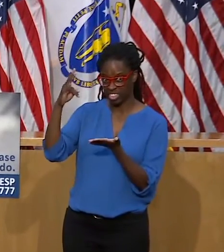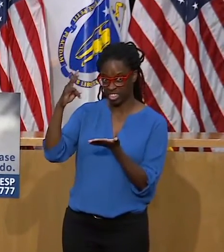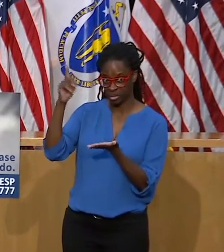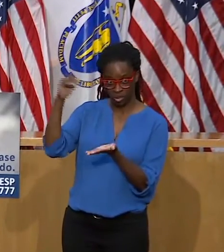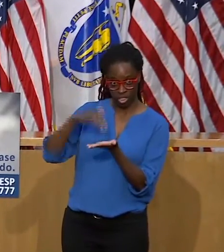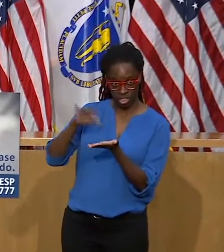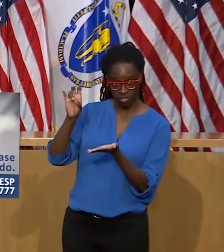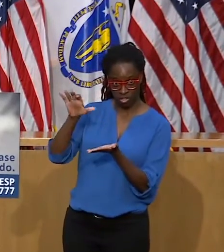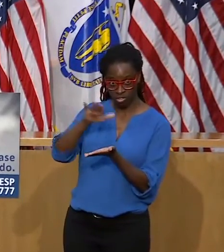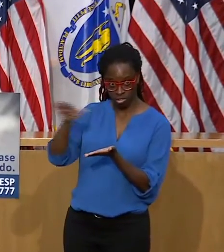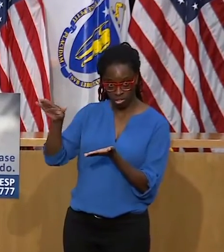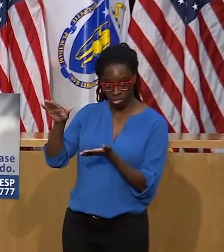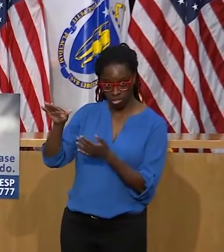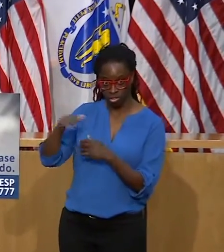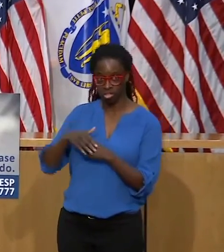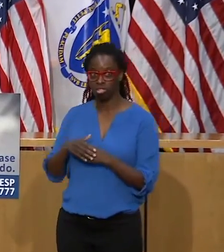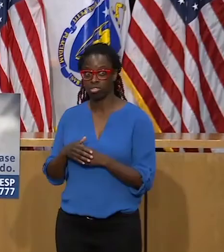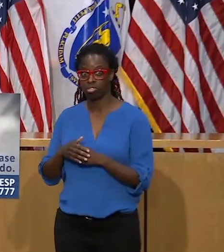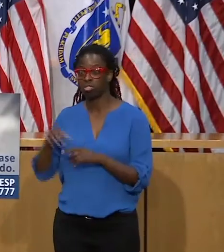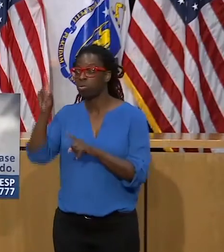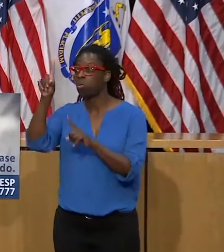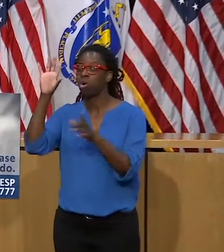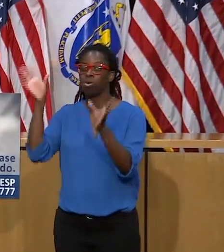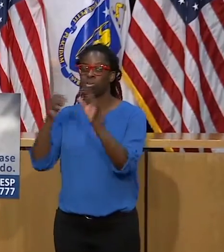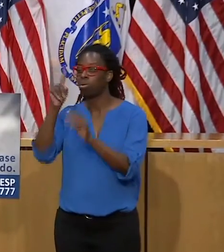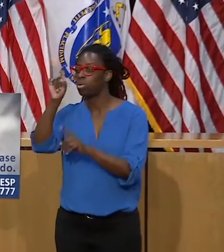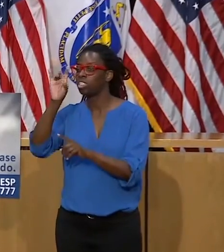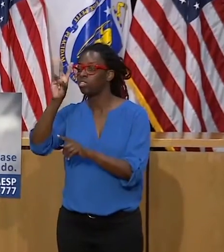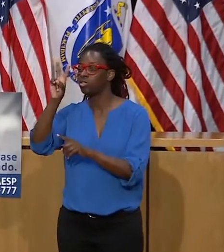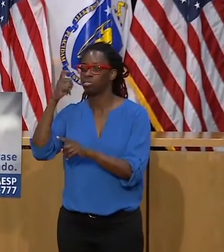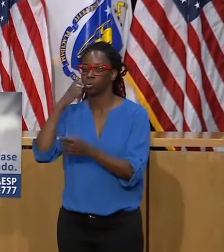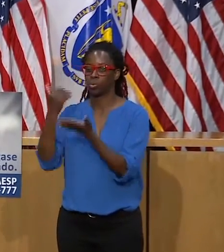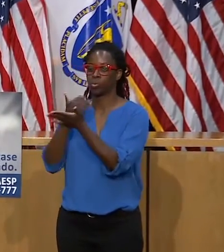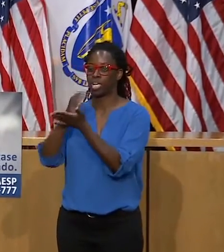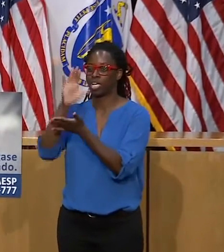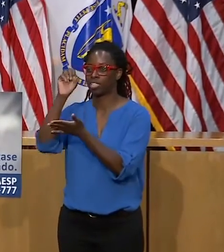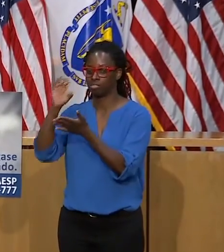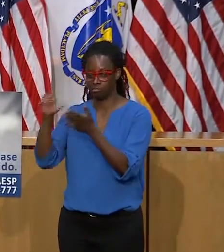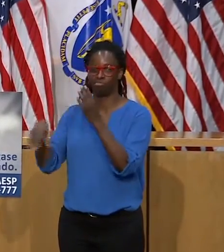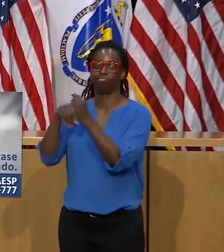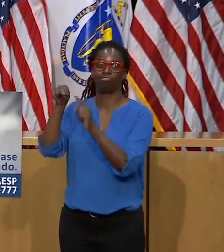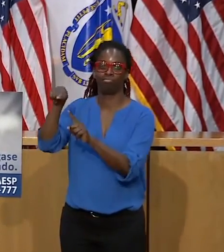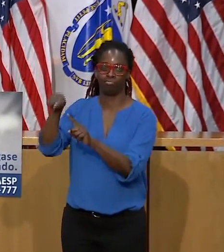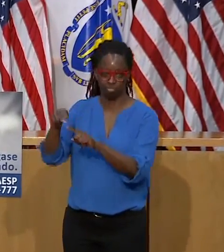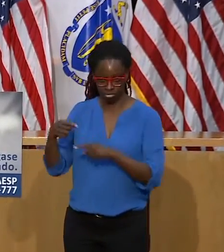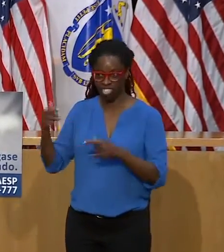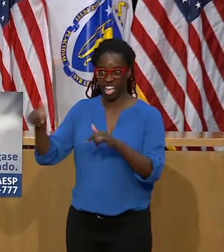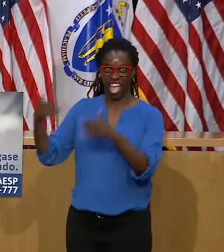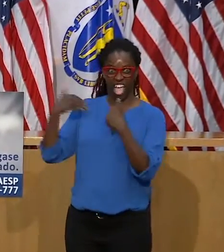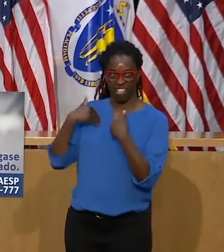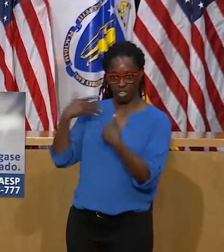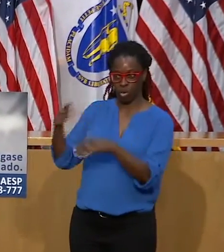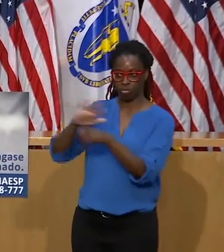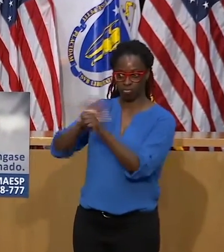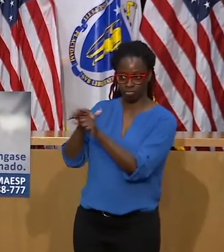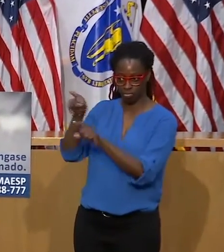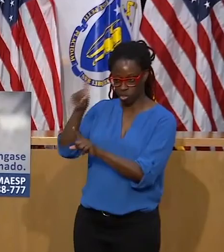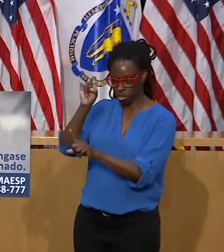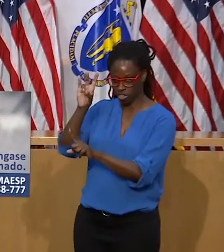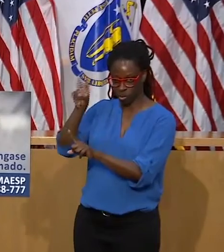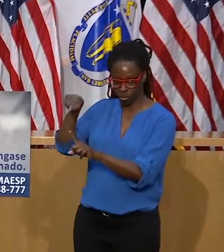COVID-19 cases were confirmed. The seven-day average for the positive rate of cases remains at